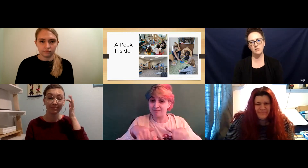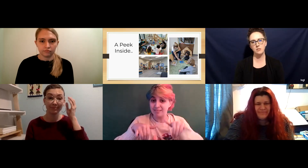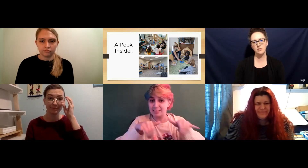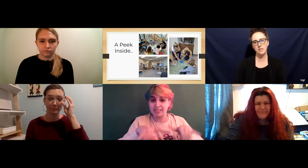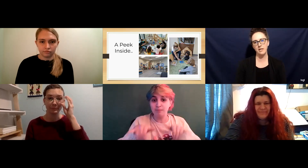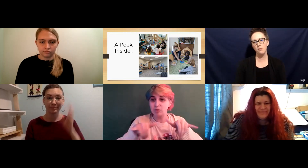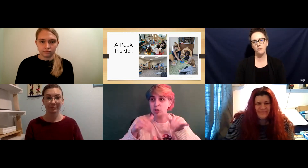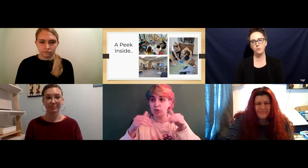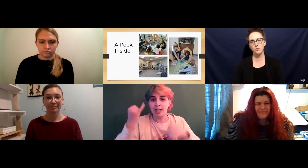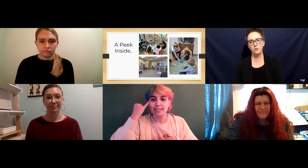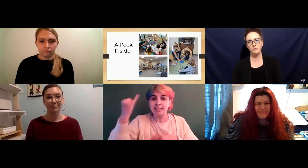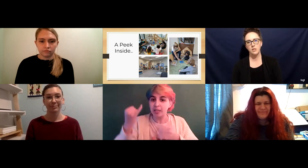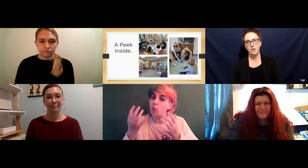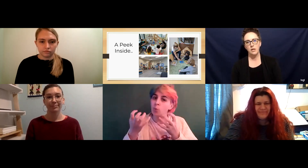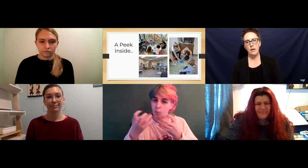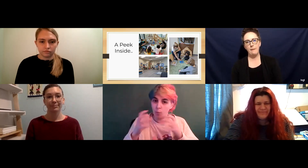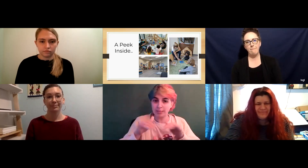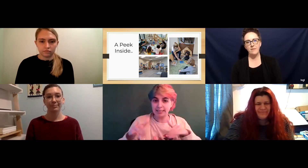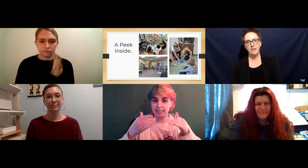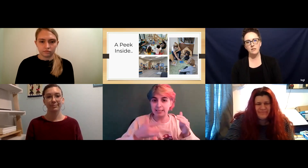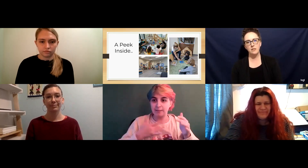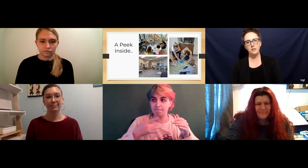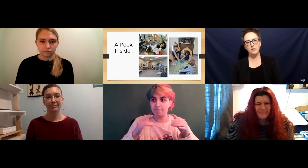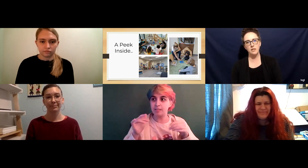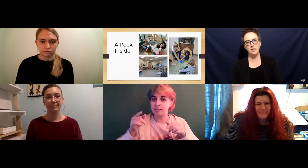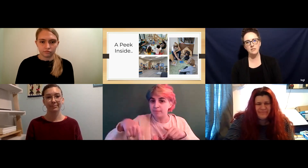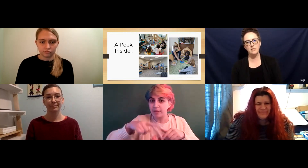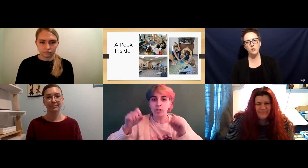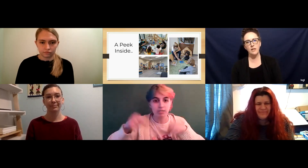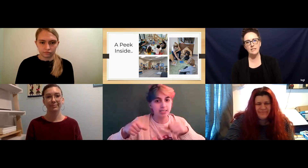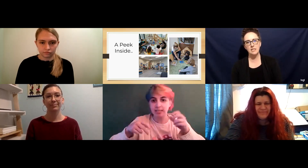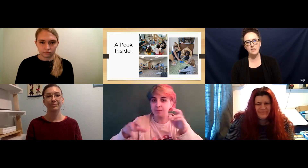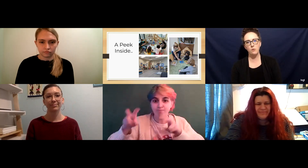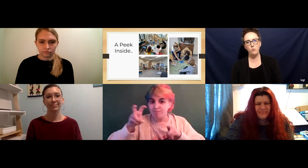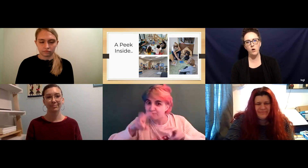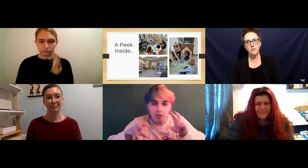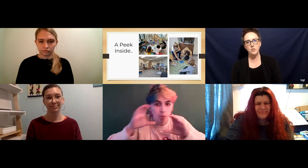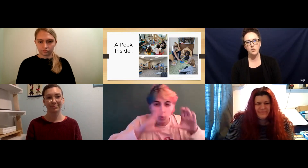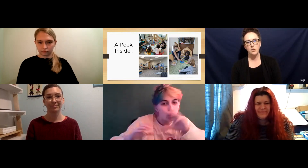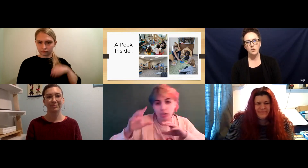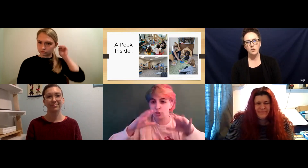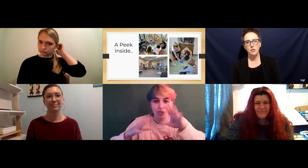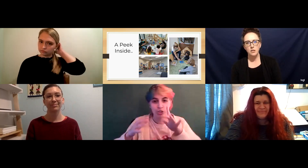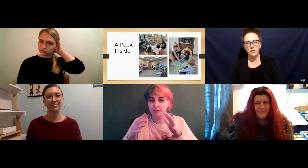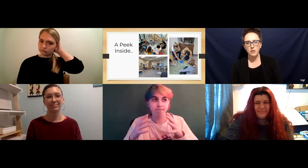can set up the room. And kind of that similar idea that we want